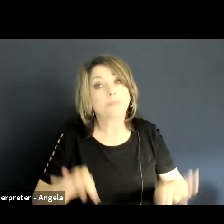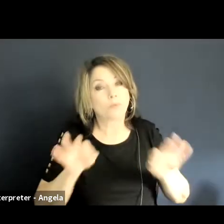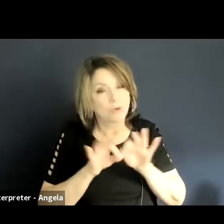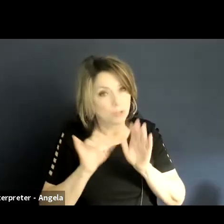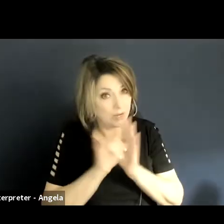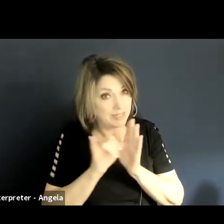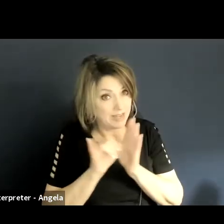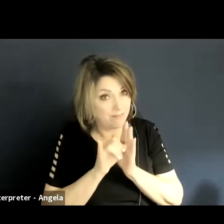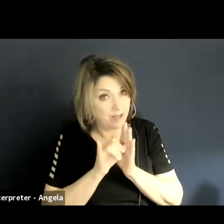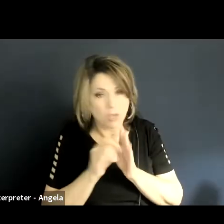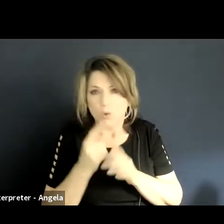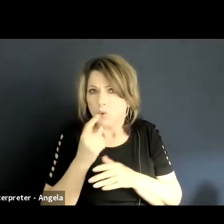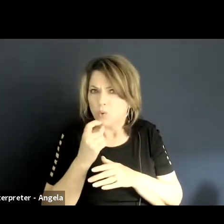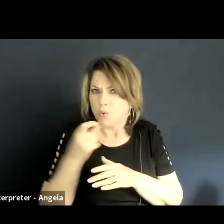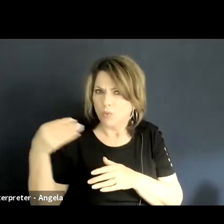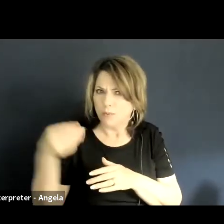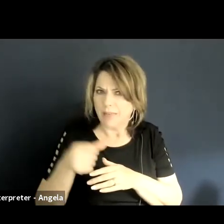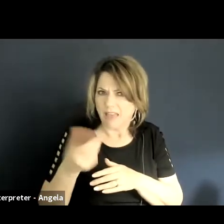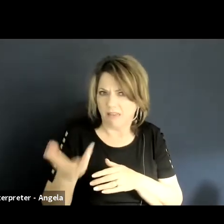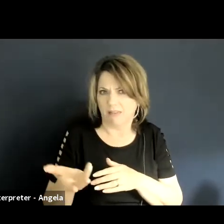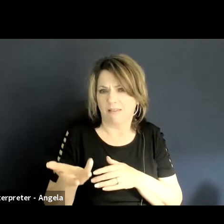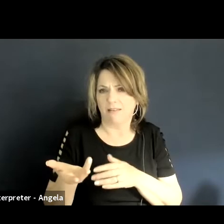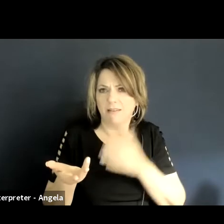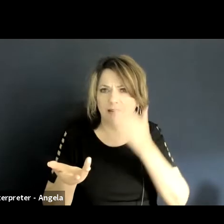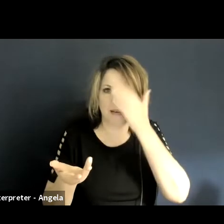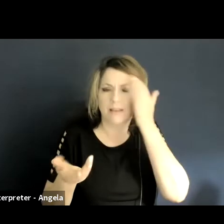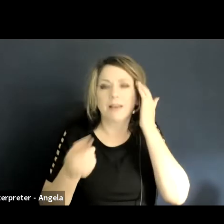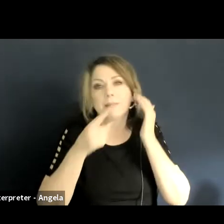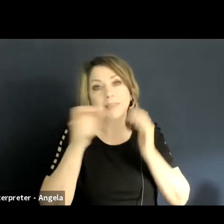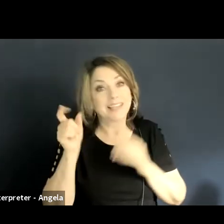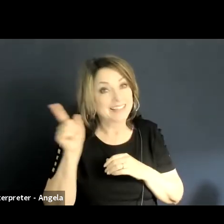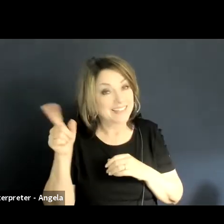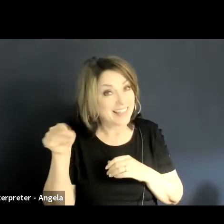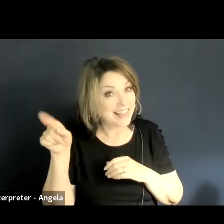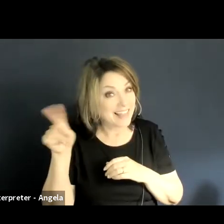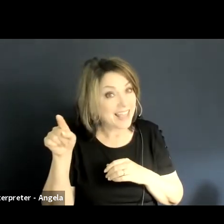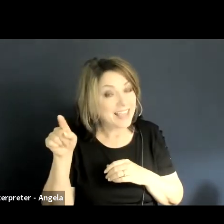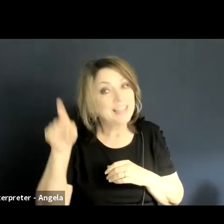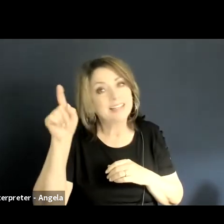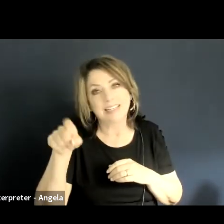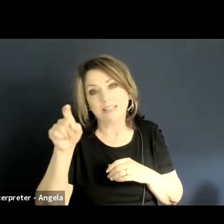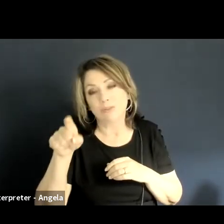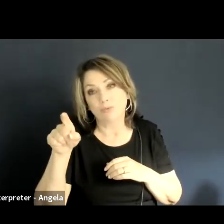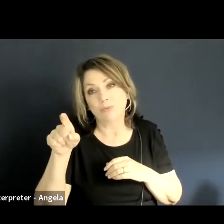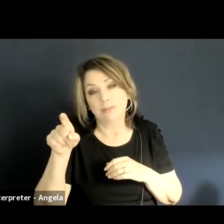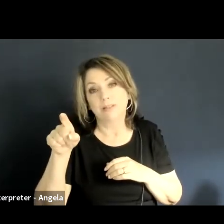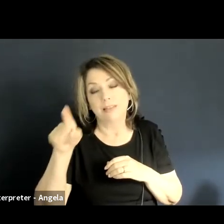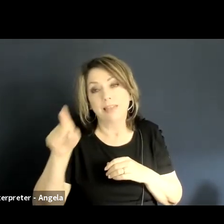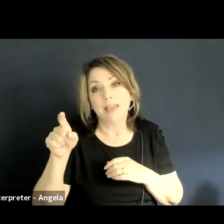identify who is going to pay for this, because they're the ones that are going to enable you to